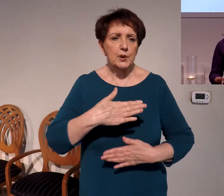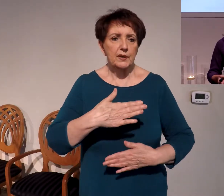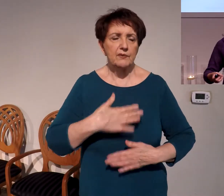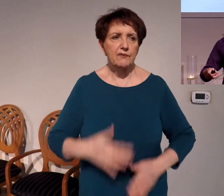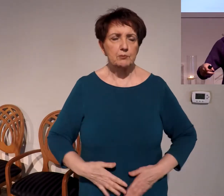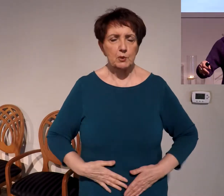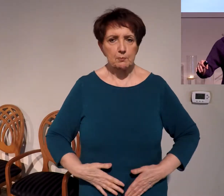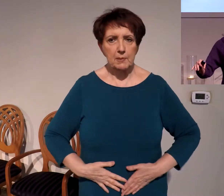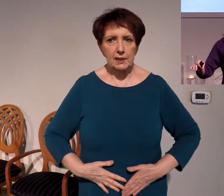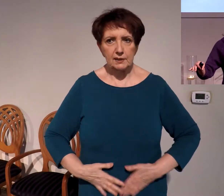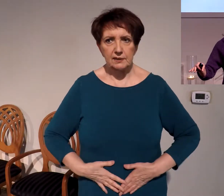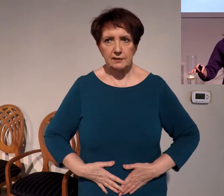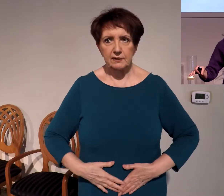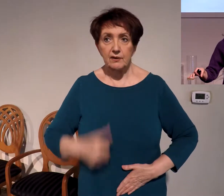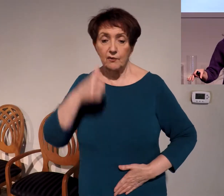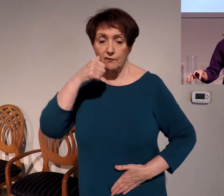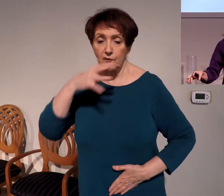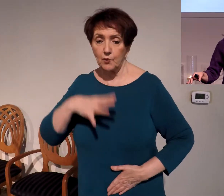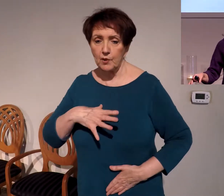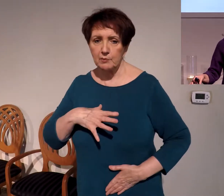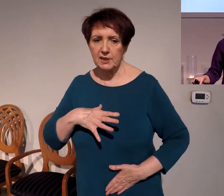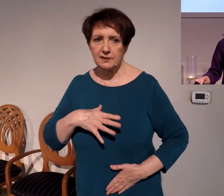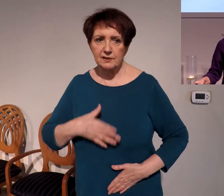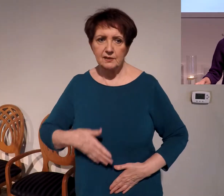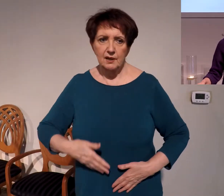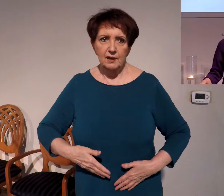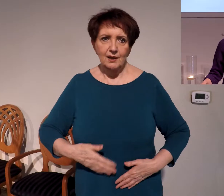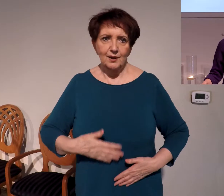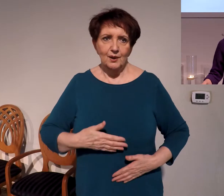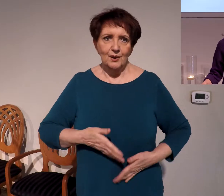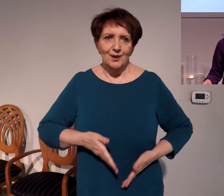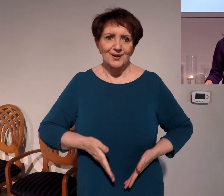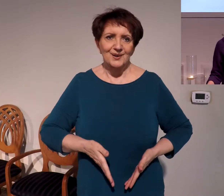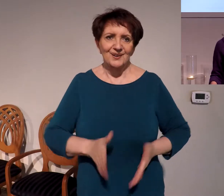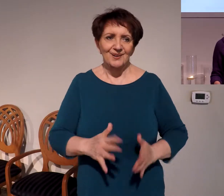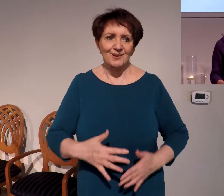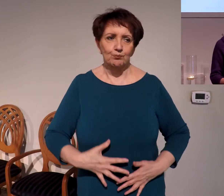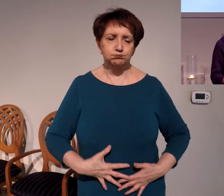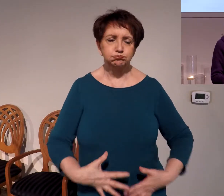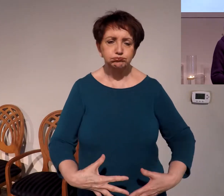breathe. For women, this means you let it all hang out.